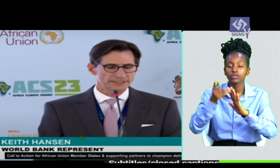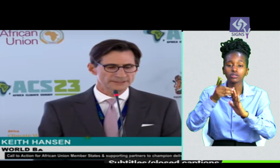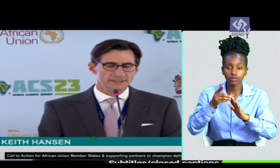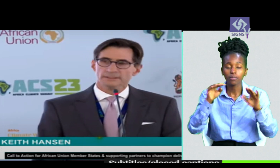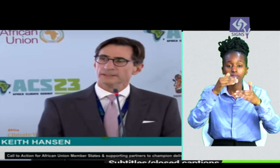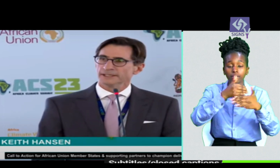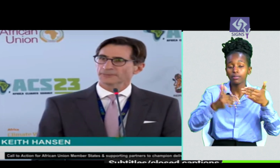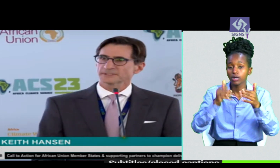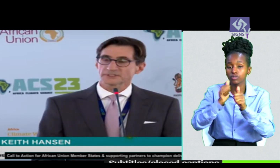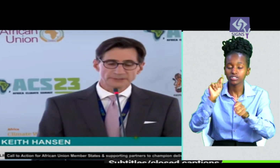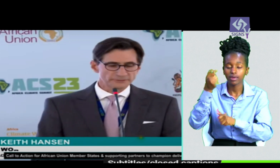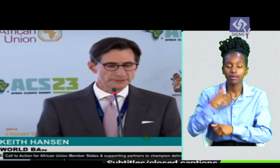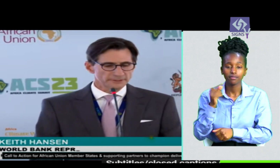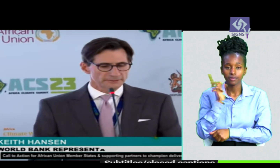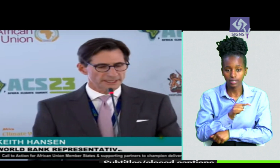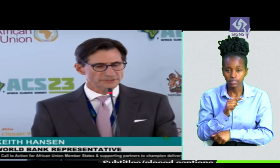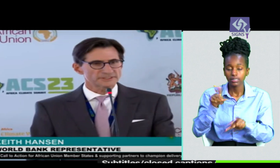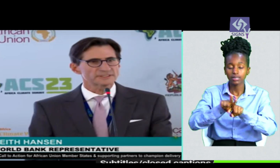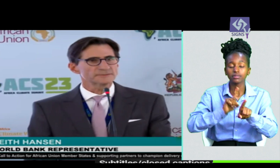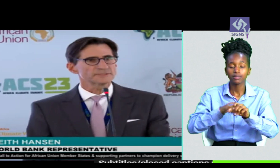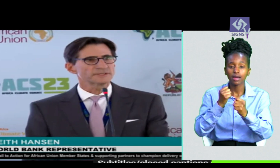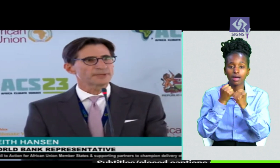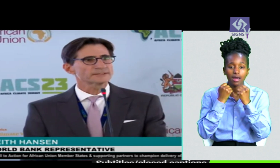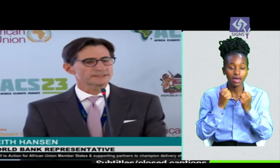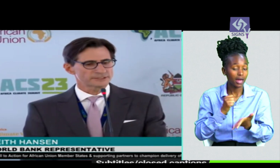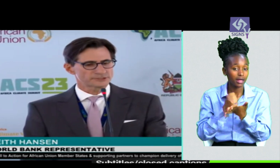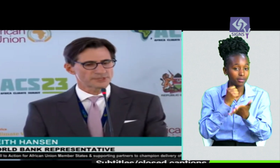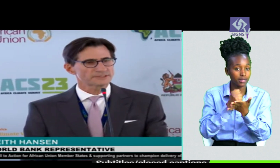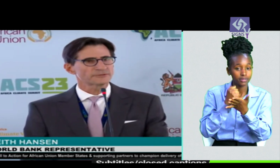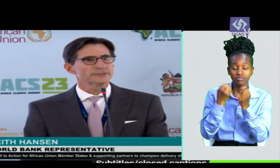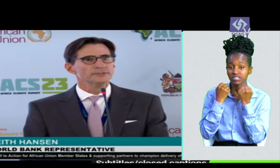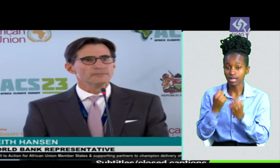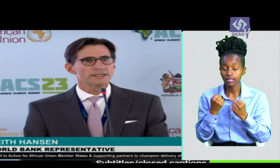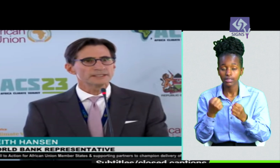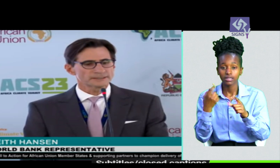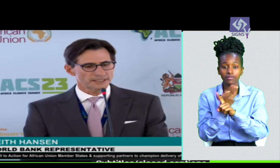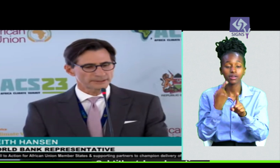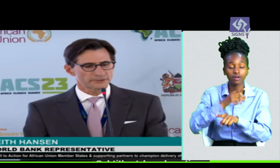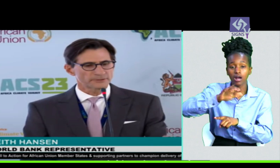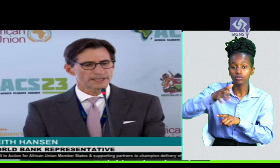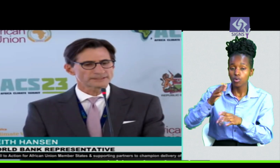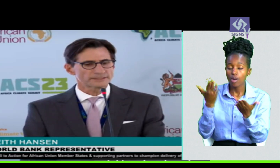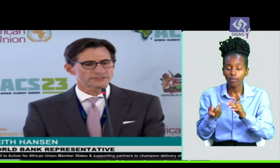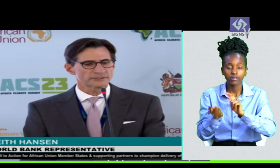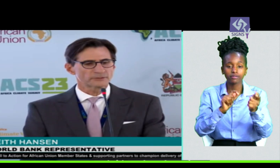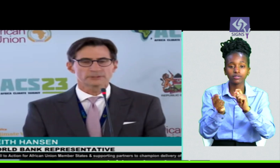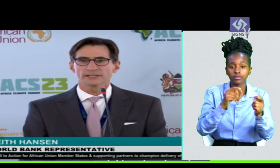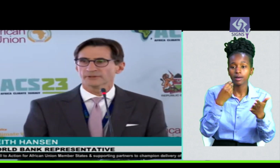in place. It helps to strengthen the county systems and capacity to transfer money and technical capacity to the local